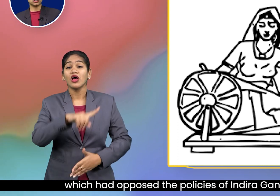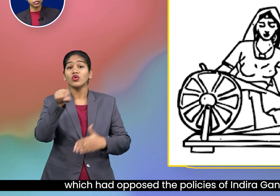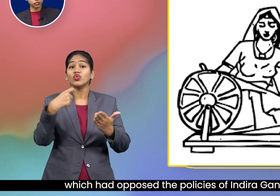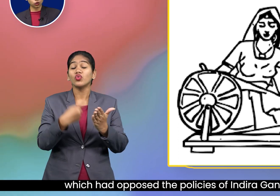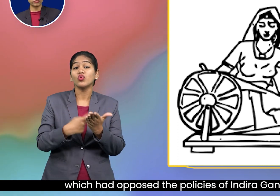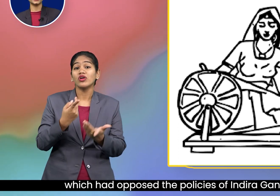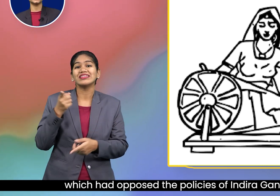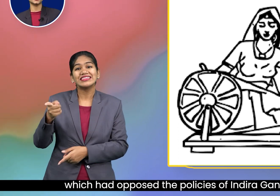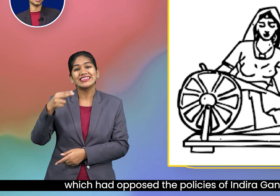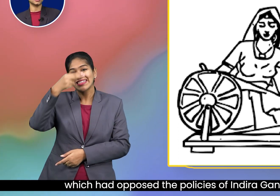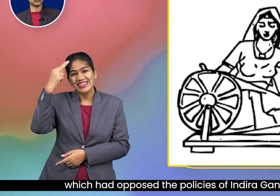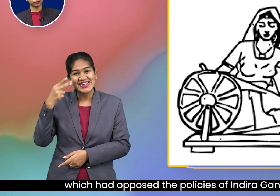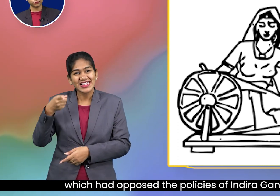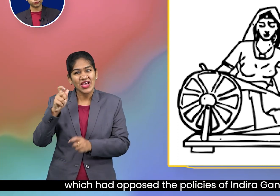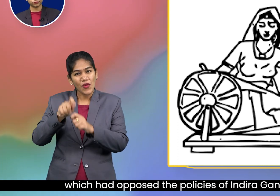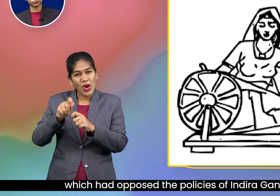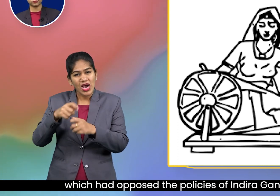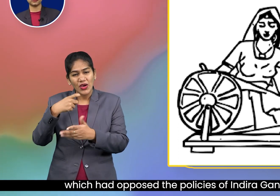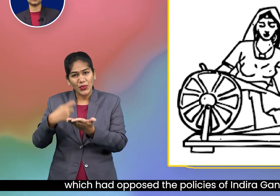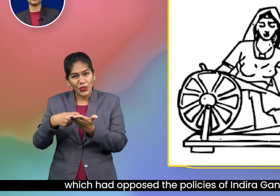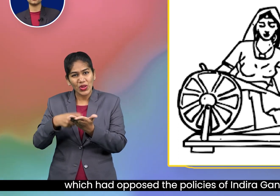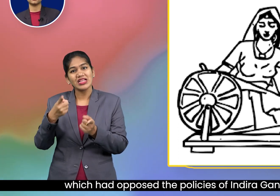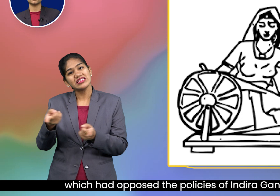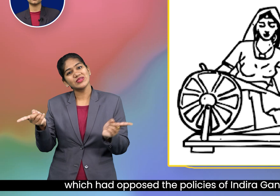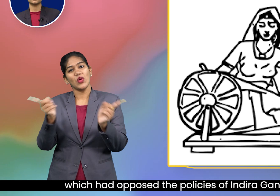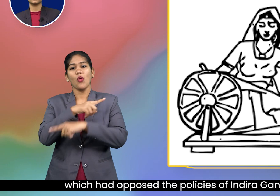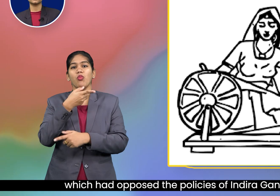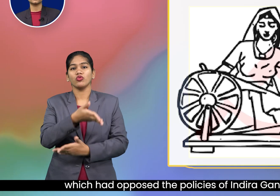the policies of Indira Gandhi.